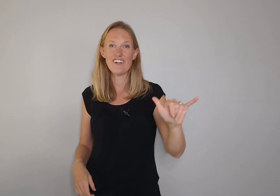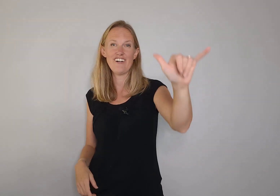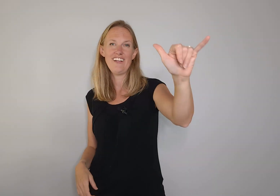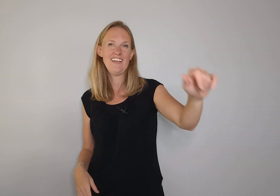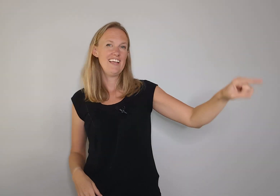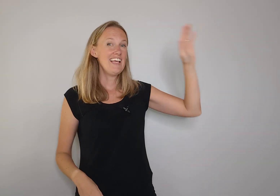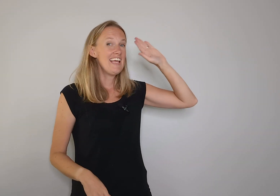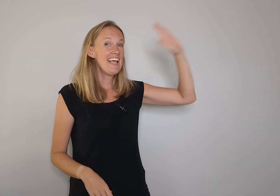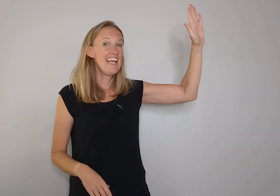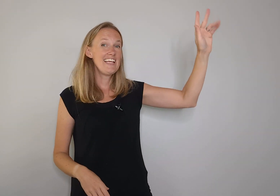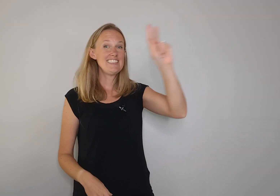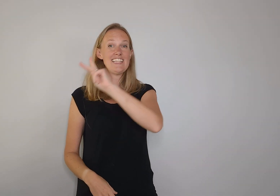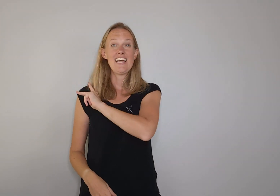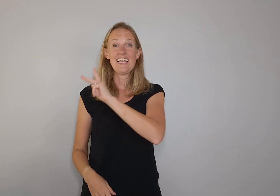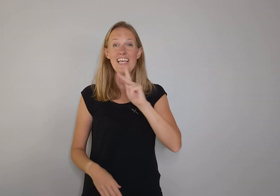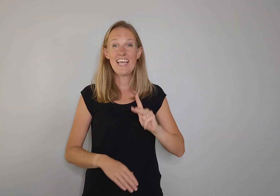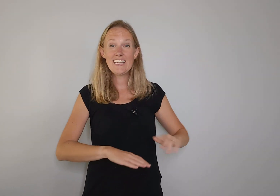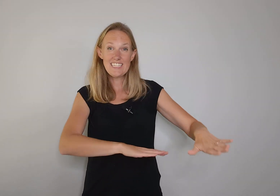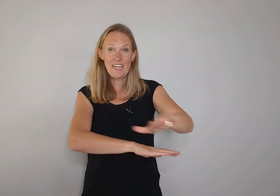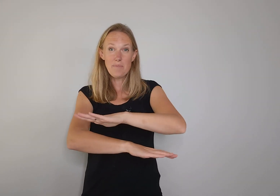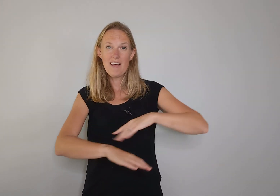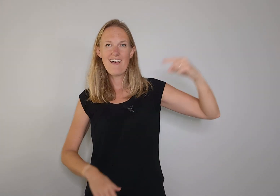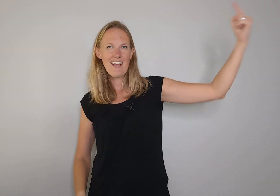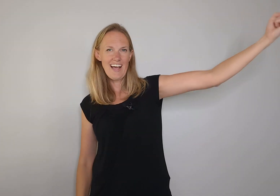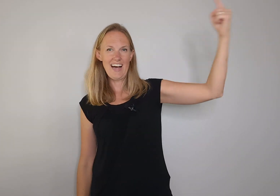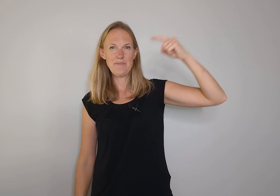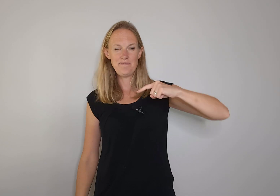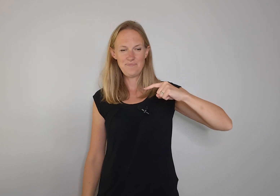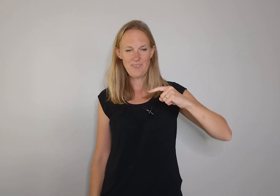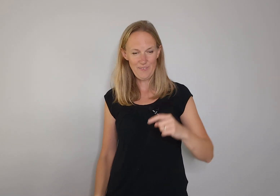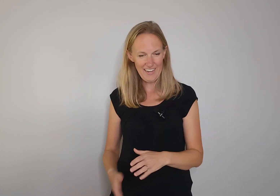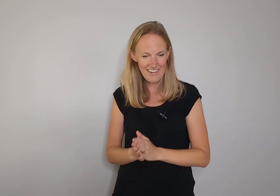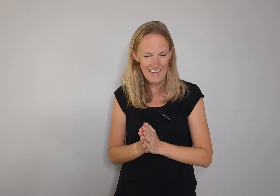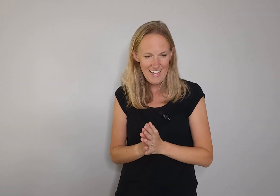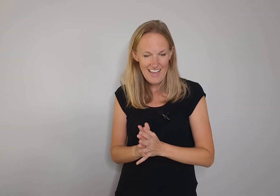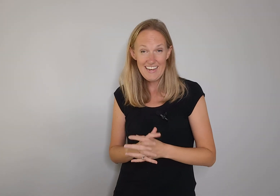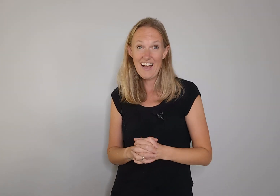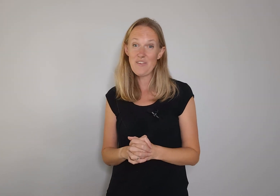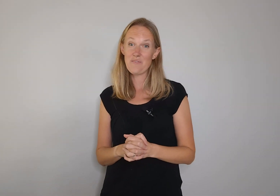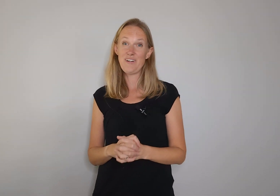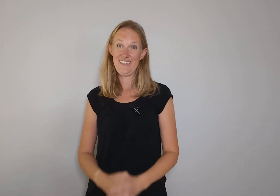forever, his kingdom come. Okay? And now the